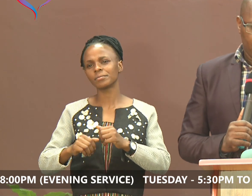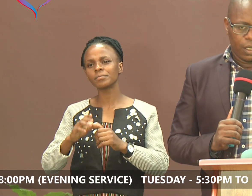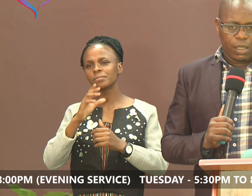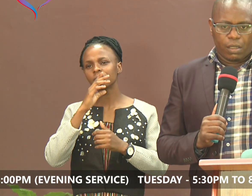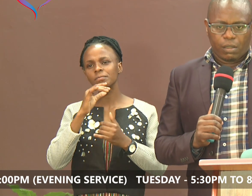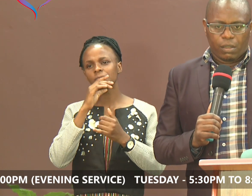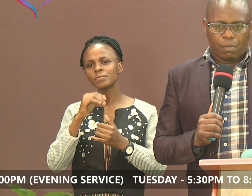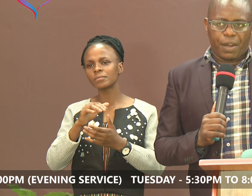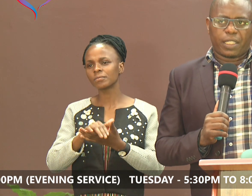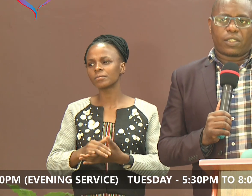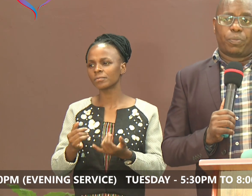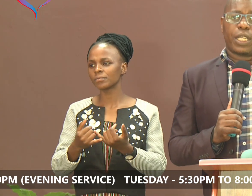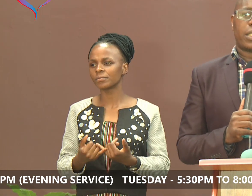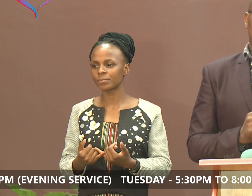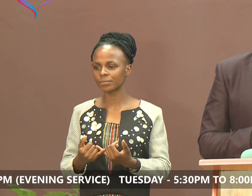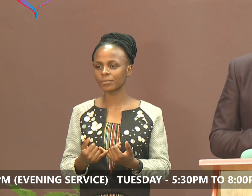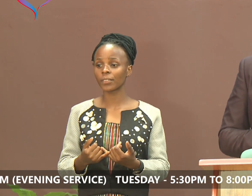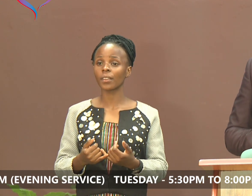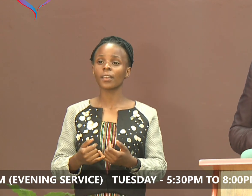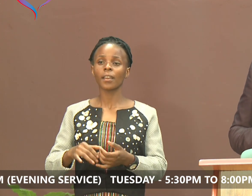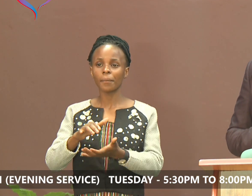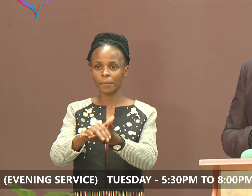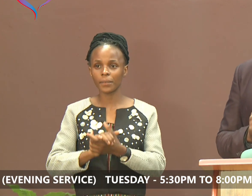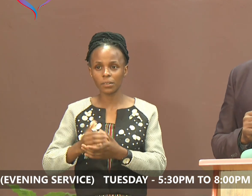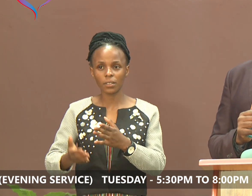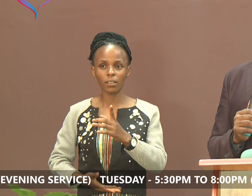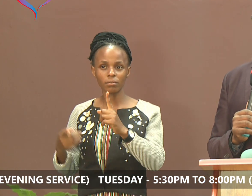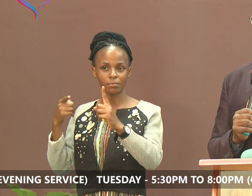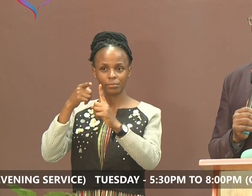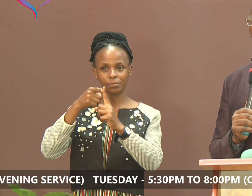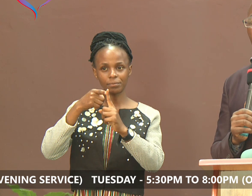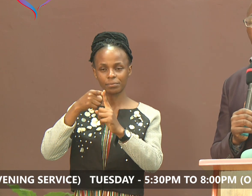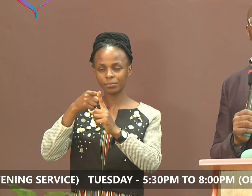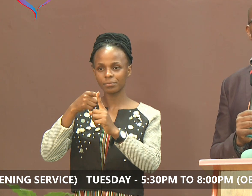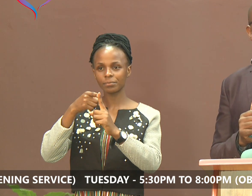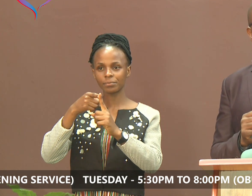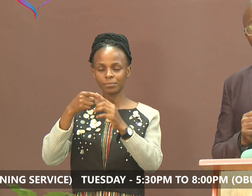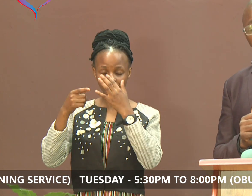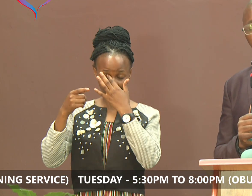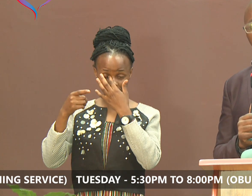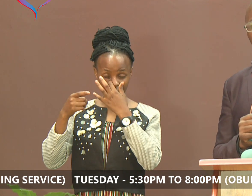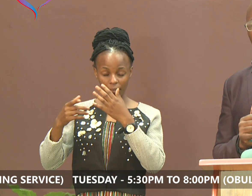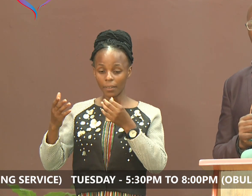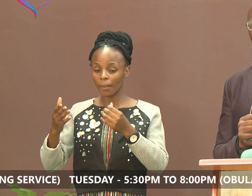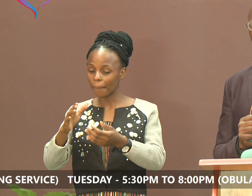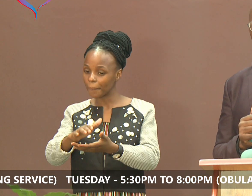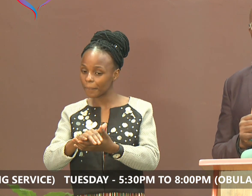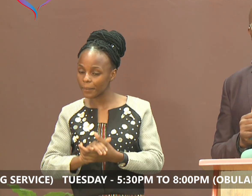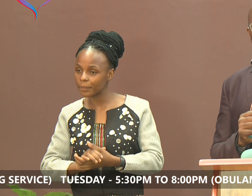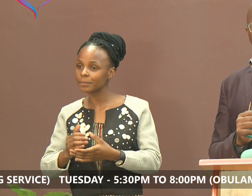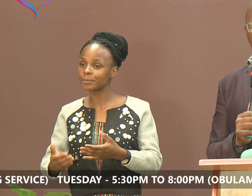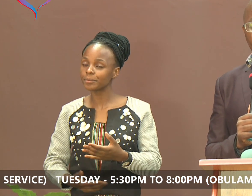butya. Marriage has objectives. Obufumbo bulina ebigendererwa. Marriage has goals.